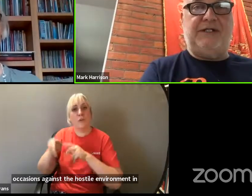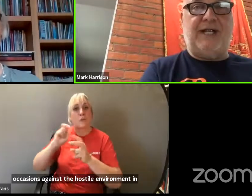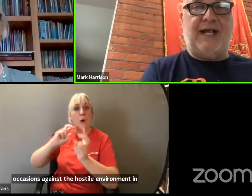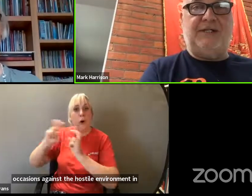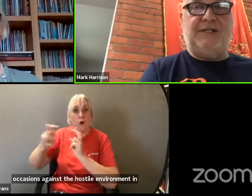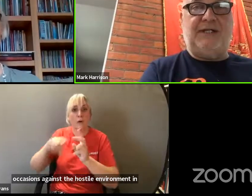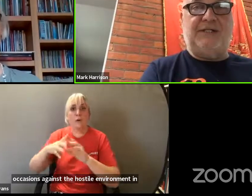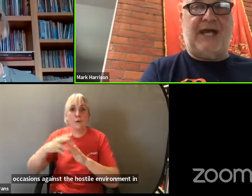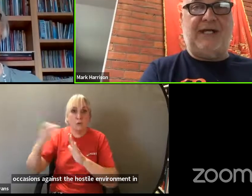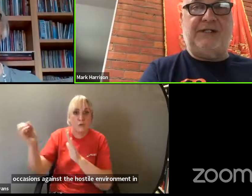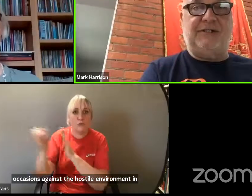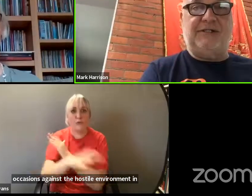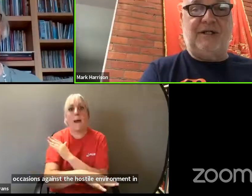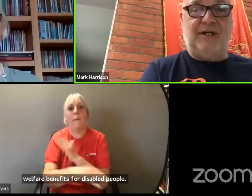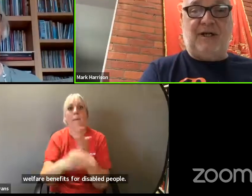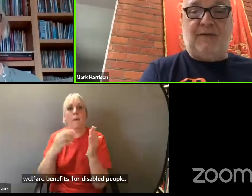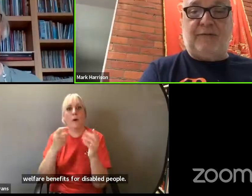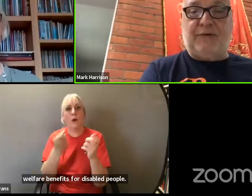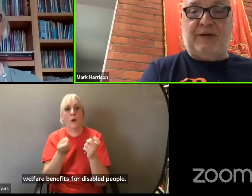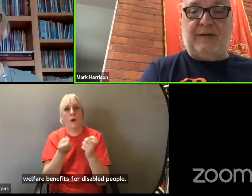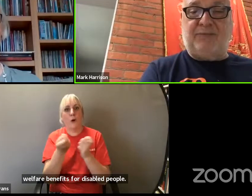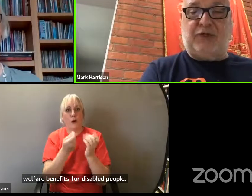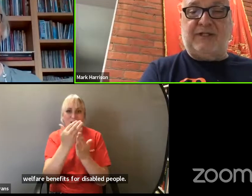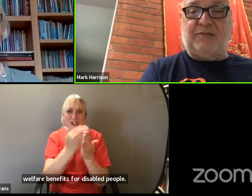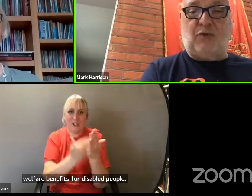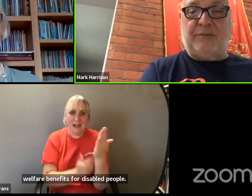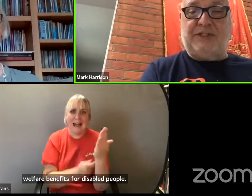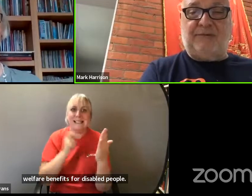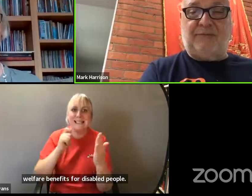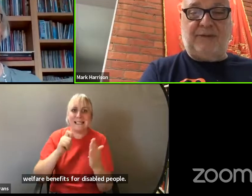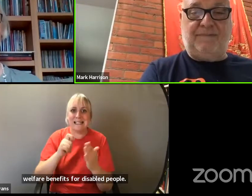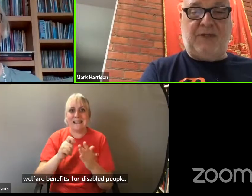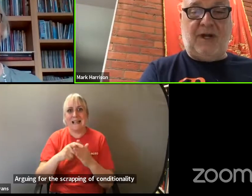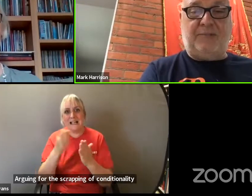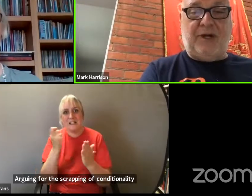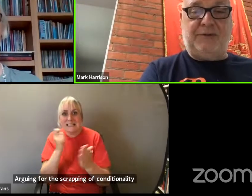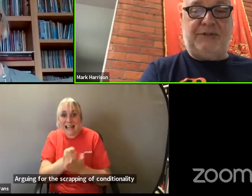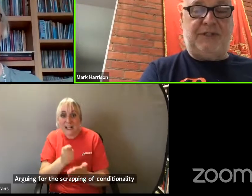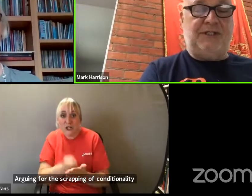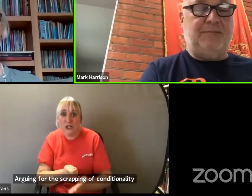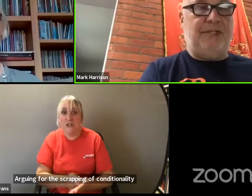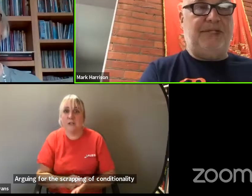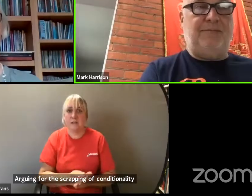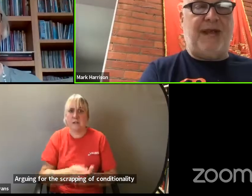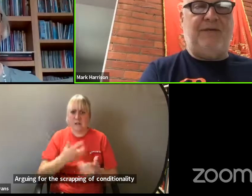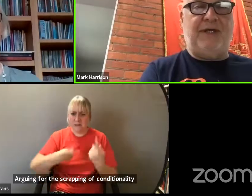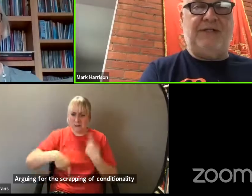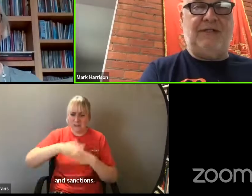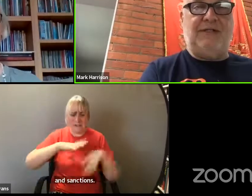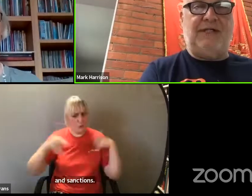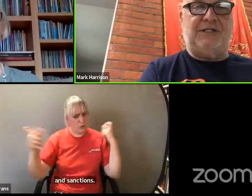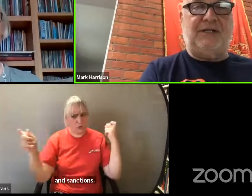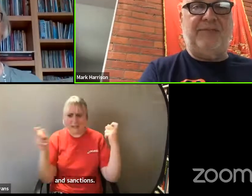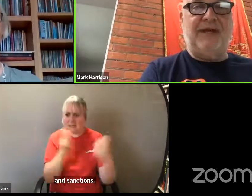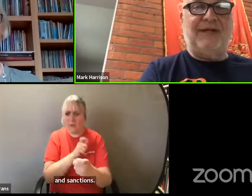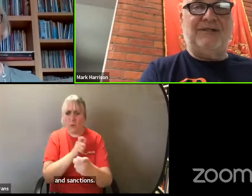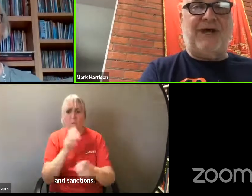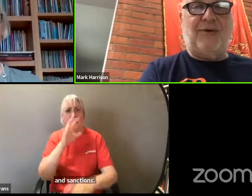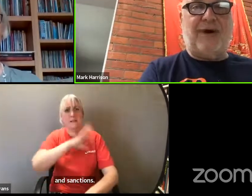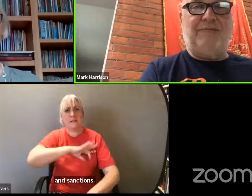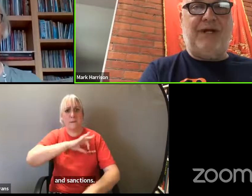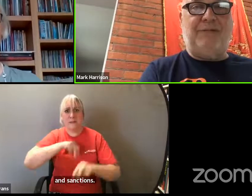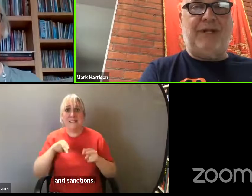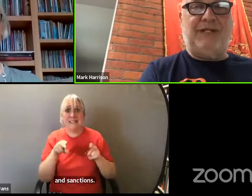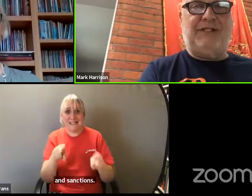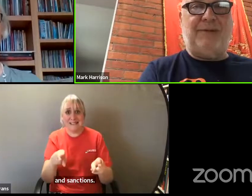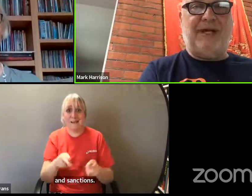of conditionality and sanctions and for a transformative approach to disability benefits in the system.